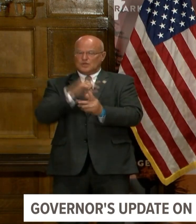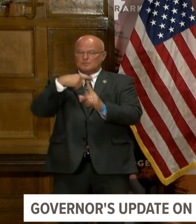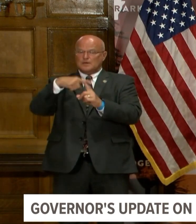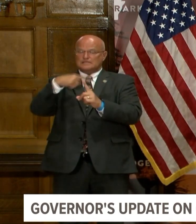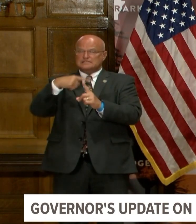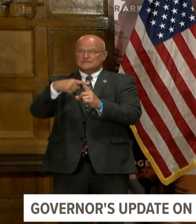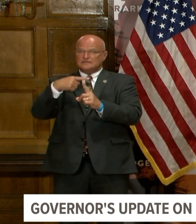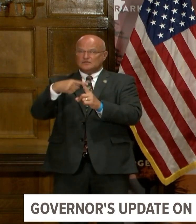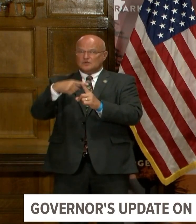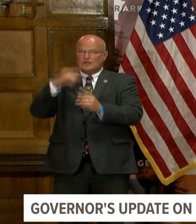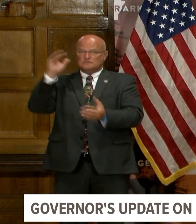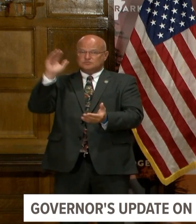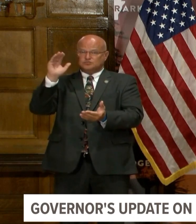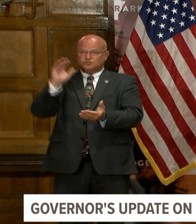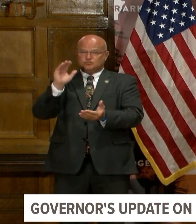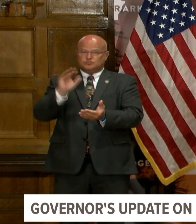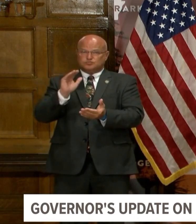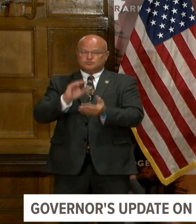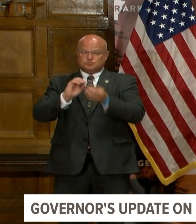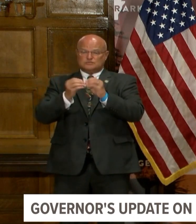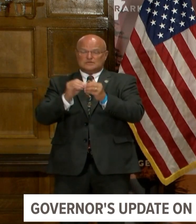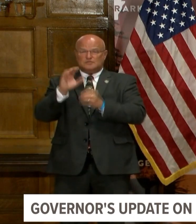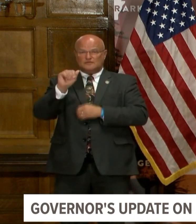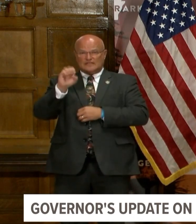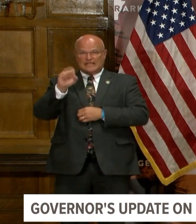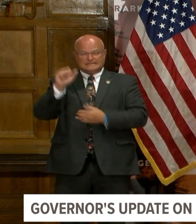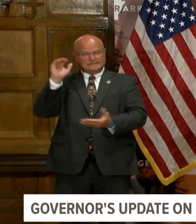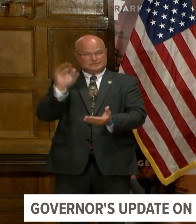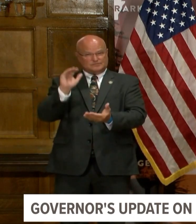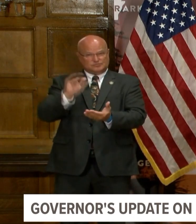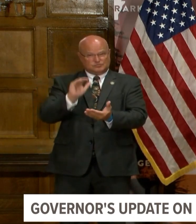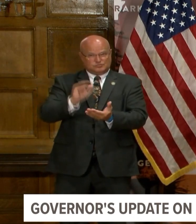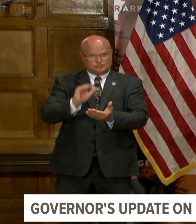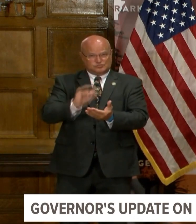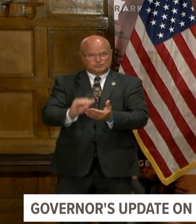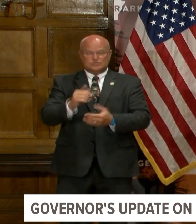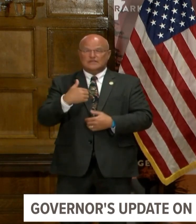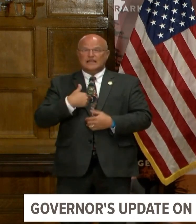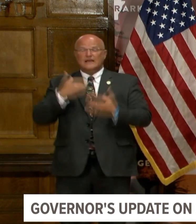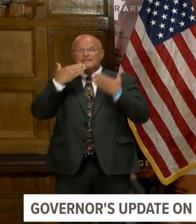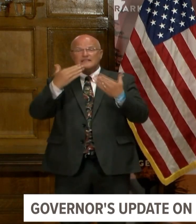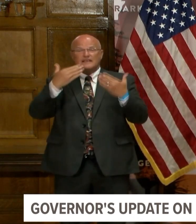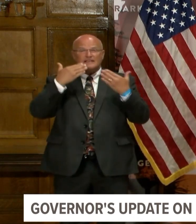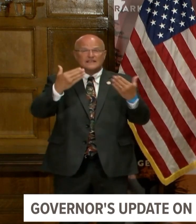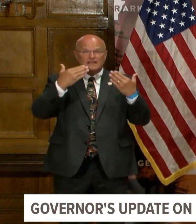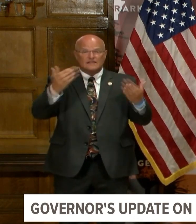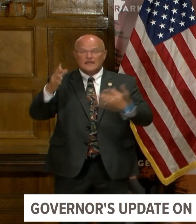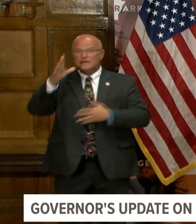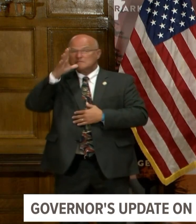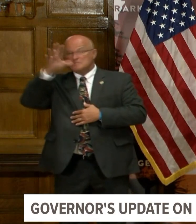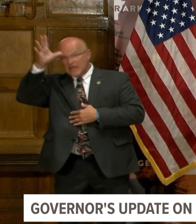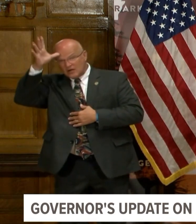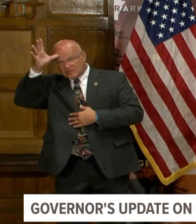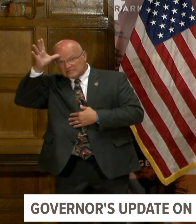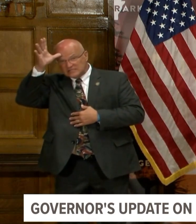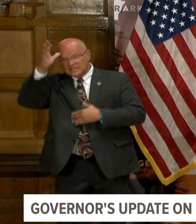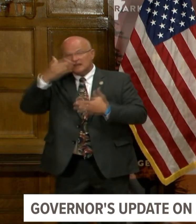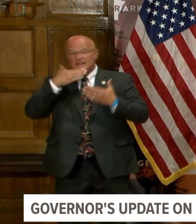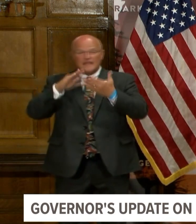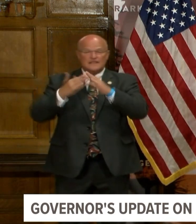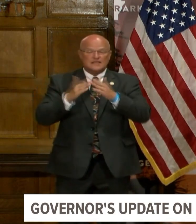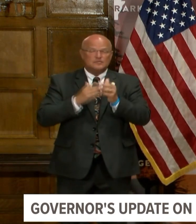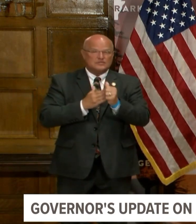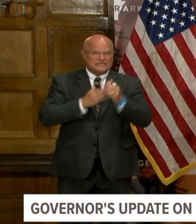positivity rate. Let's reduce the number of cases out there. And I just want to thank the parents. I want to thank the